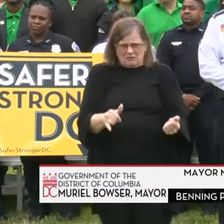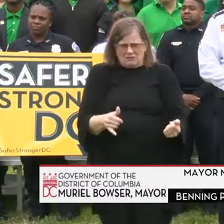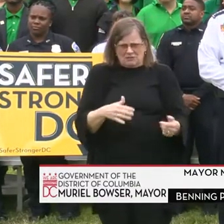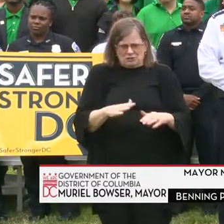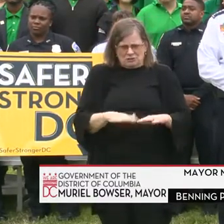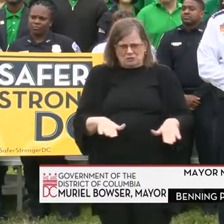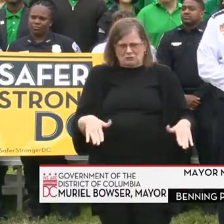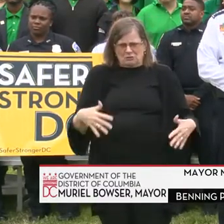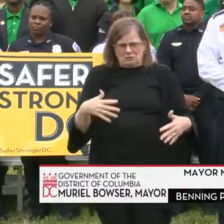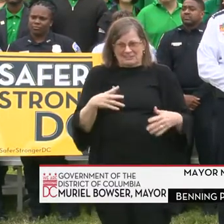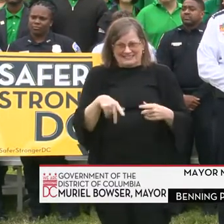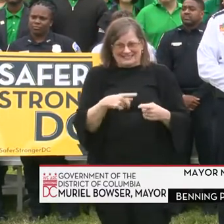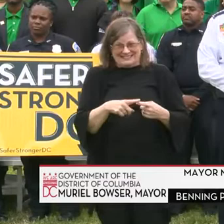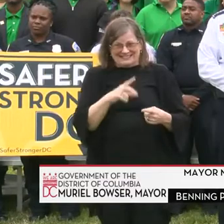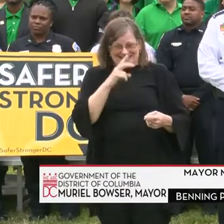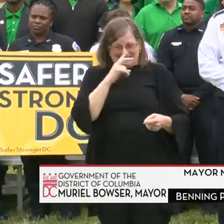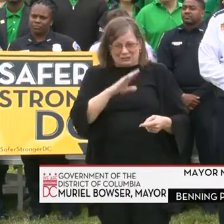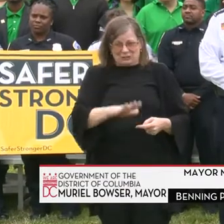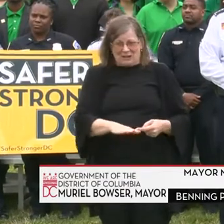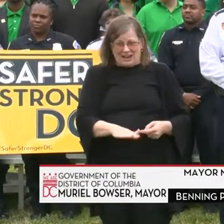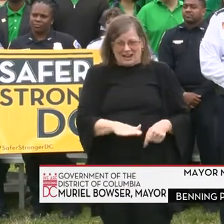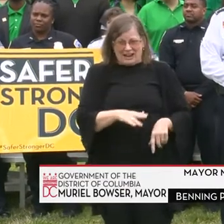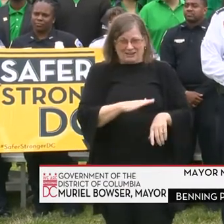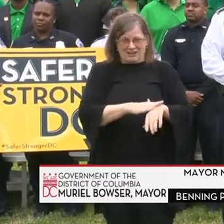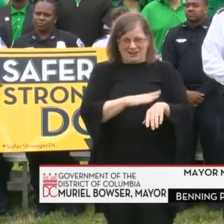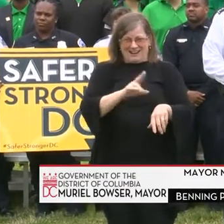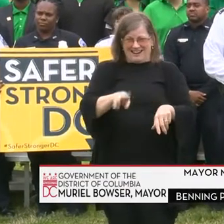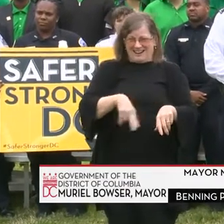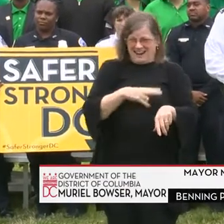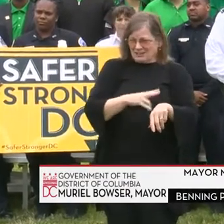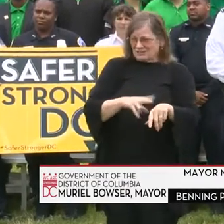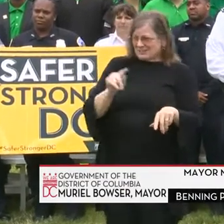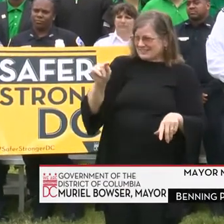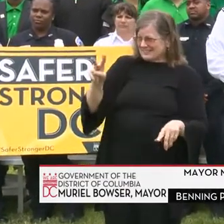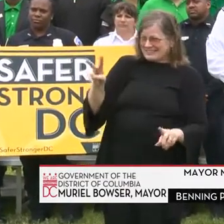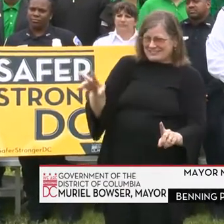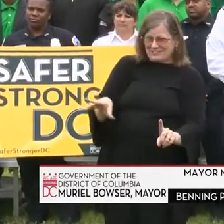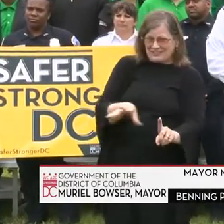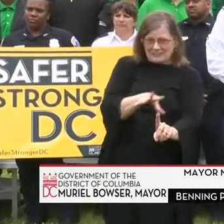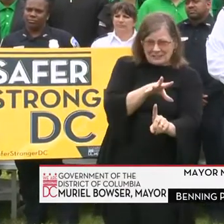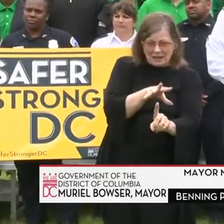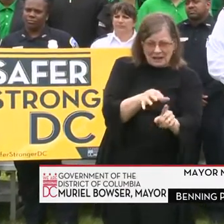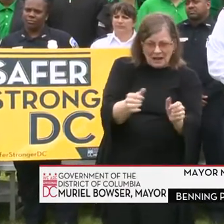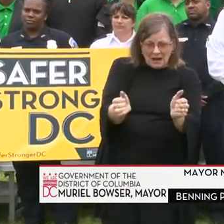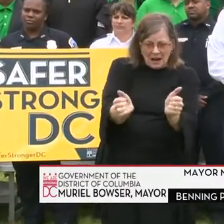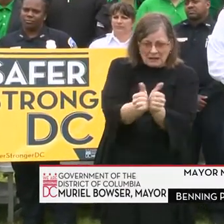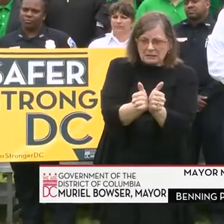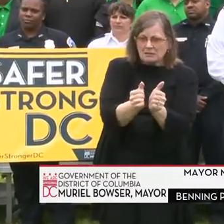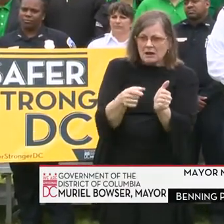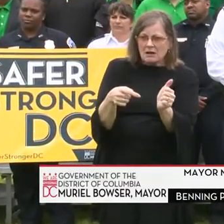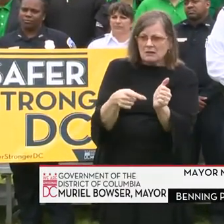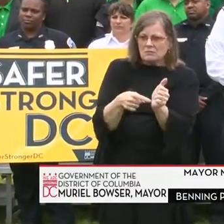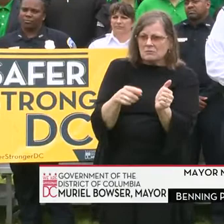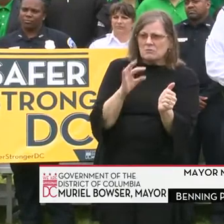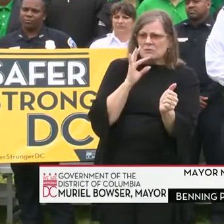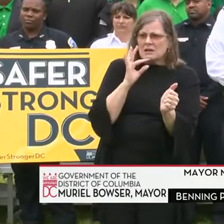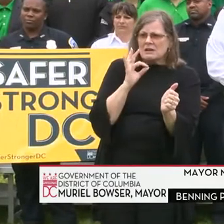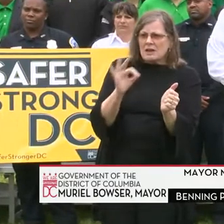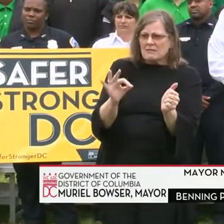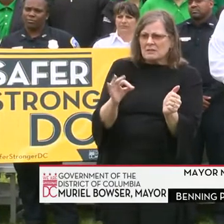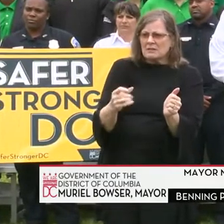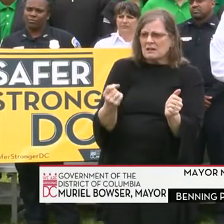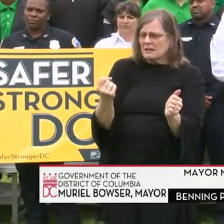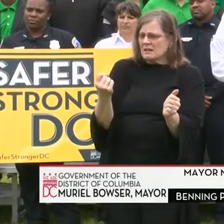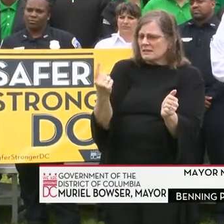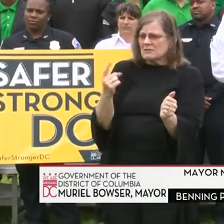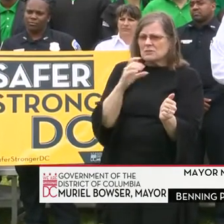see a child on national TV that's being handcuffed at 9 years old and 11 years old, and